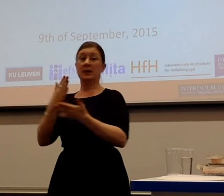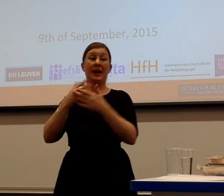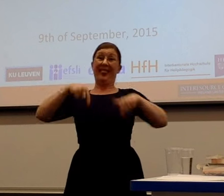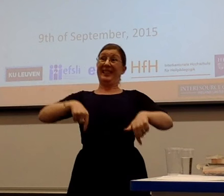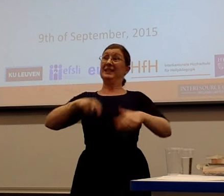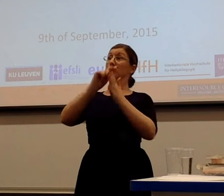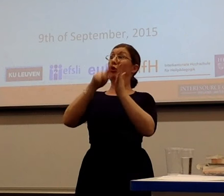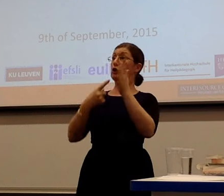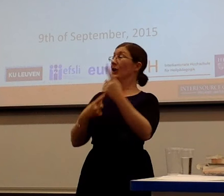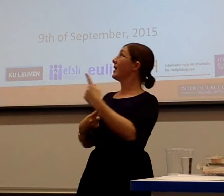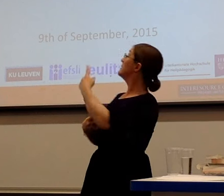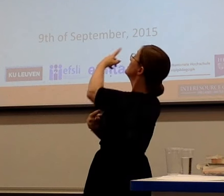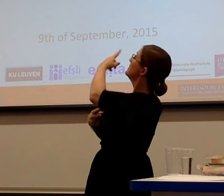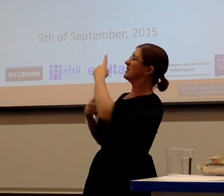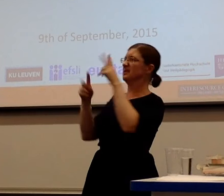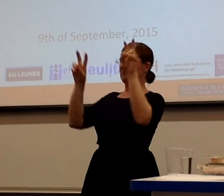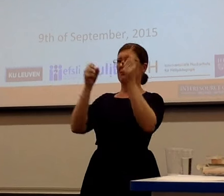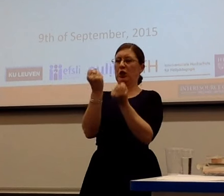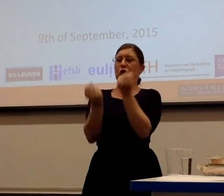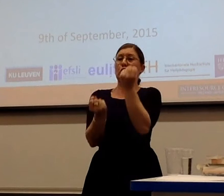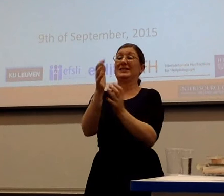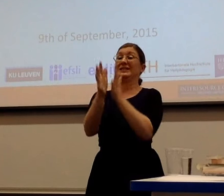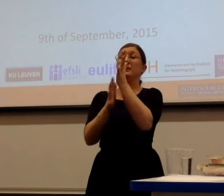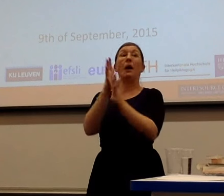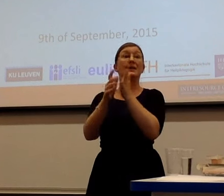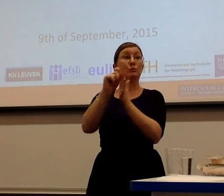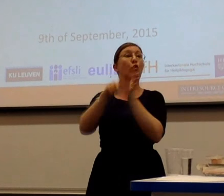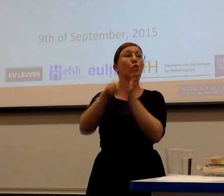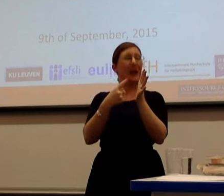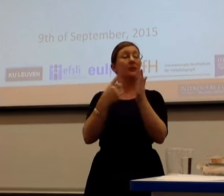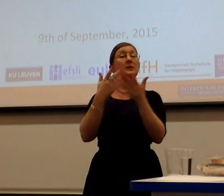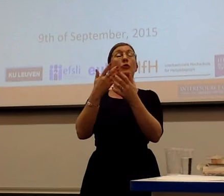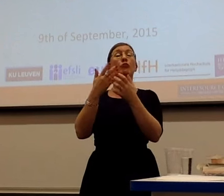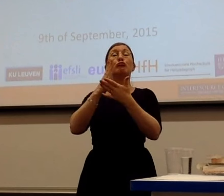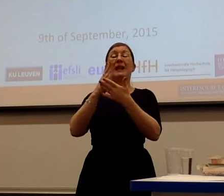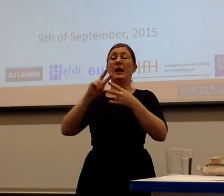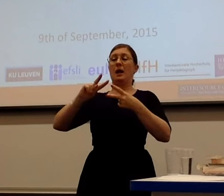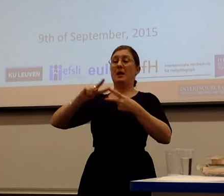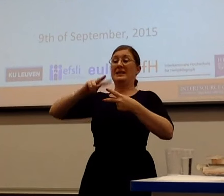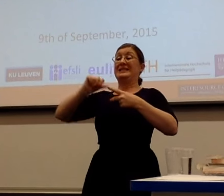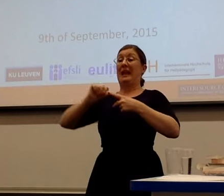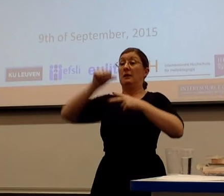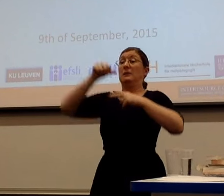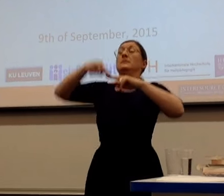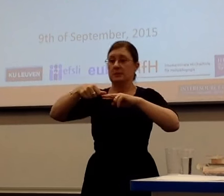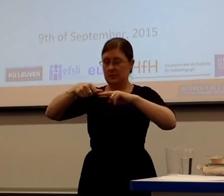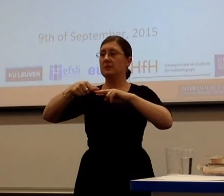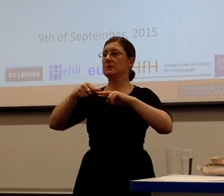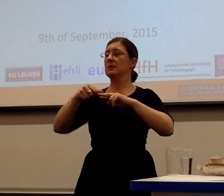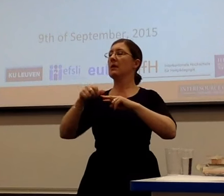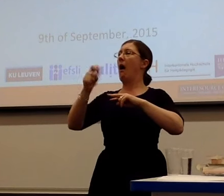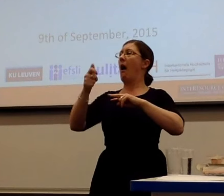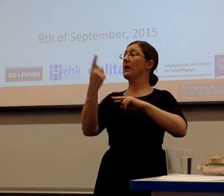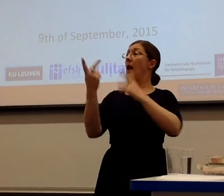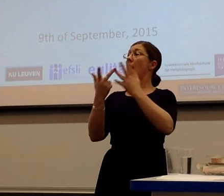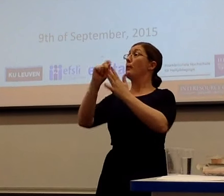interpreting. And this project, Justisigns project, that we'll be talking about tonight, really is a second